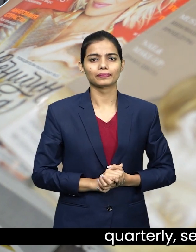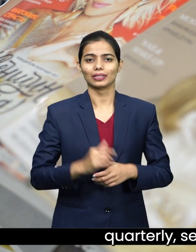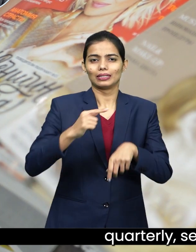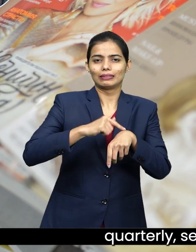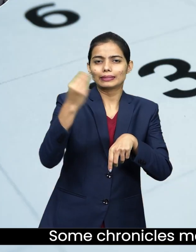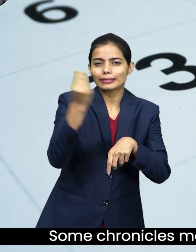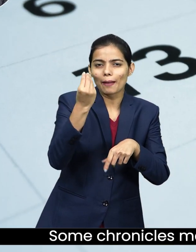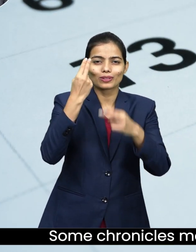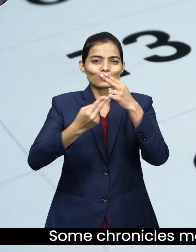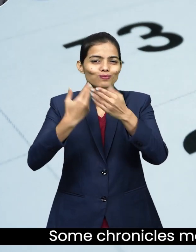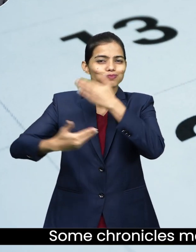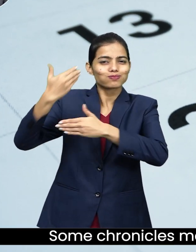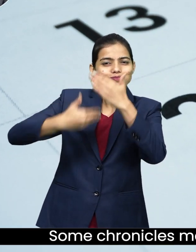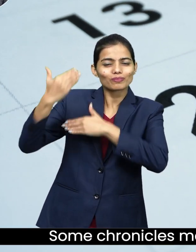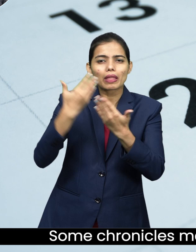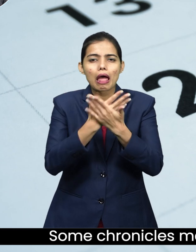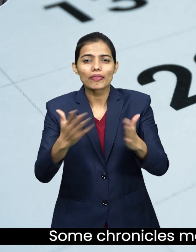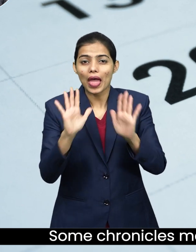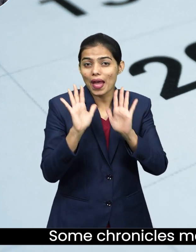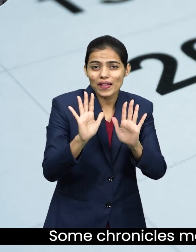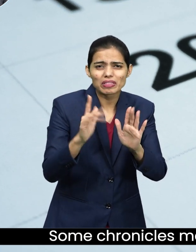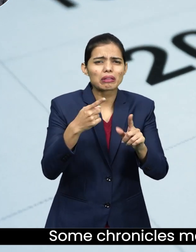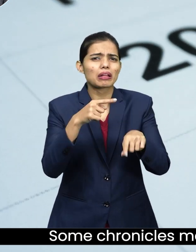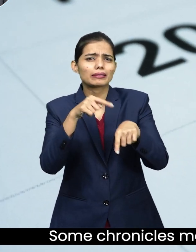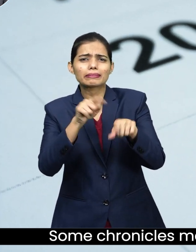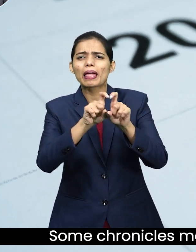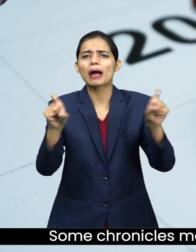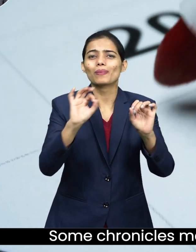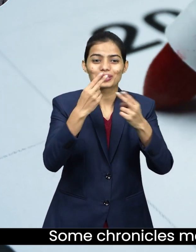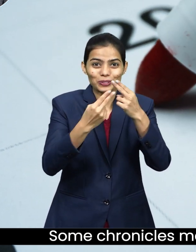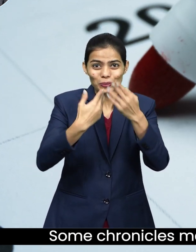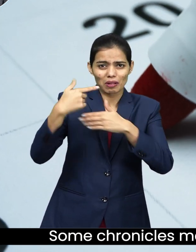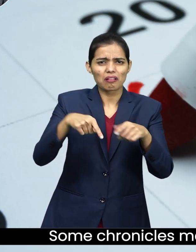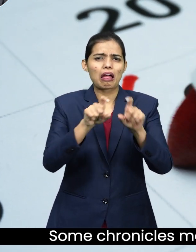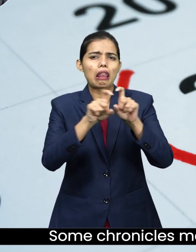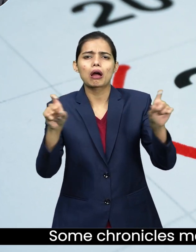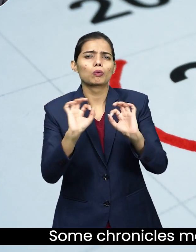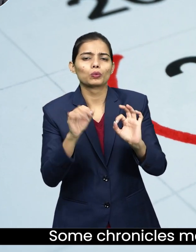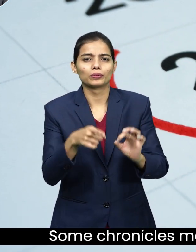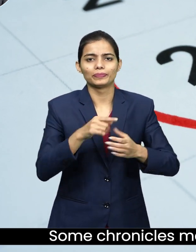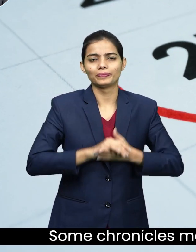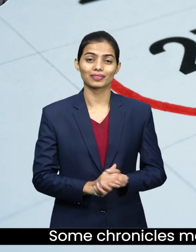etc. Some chronicles may have an irregular schedule.